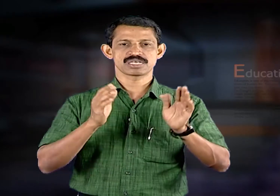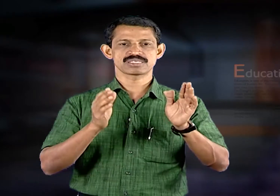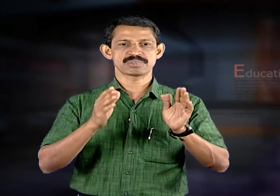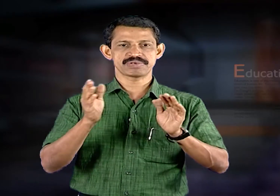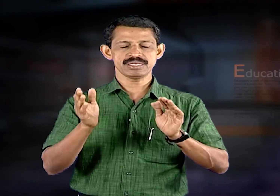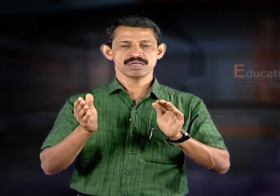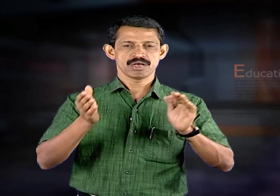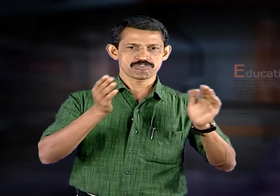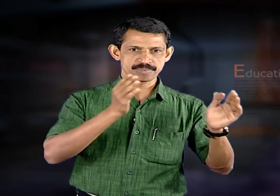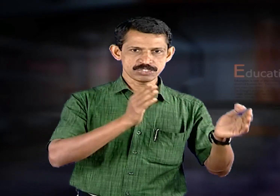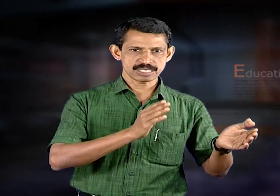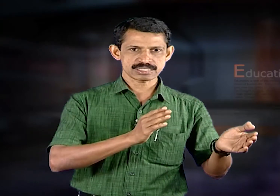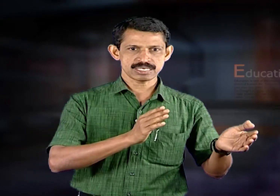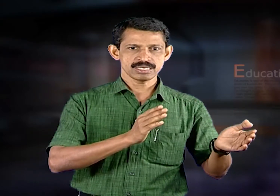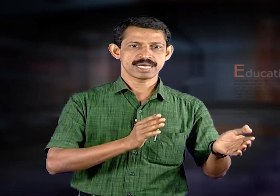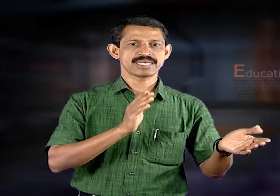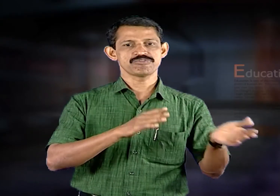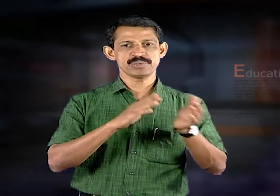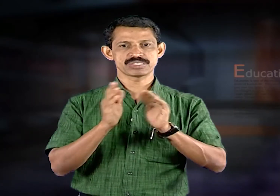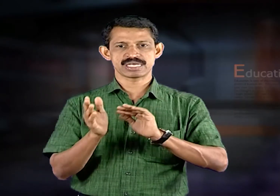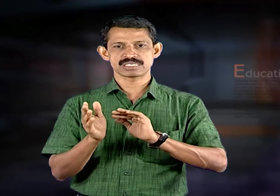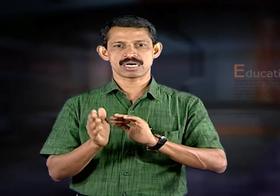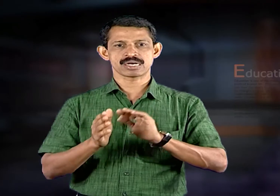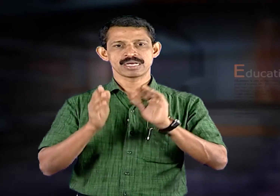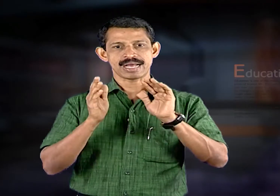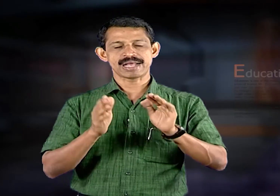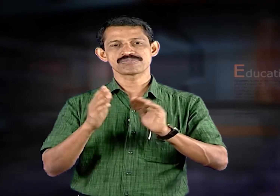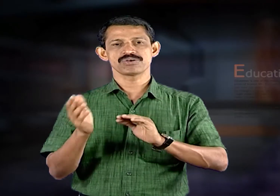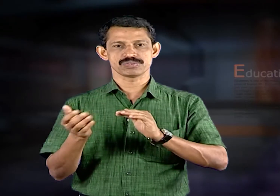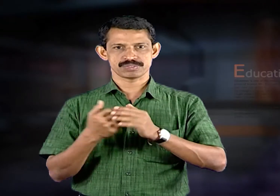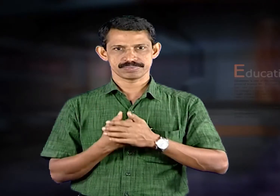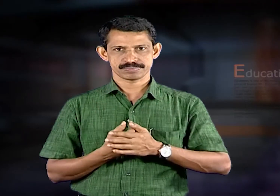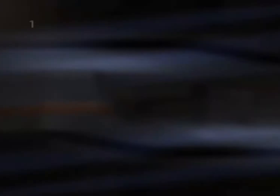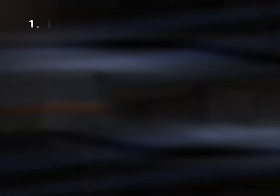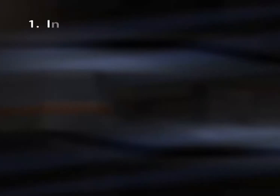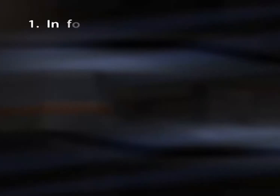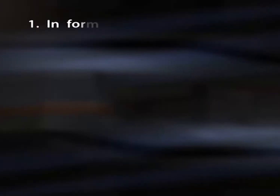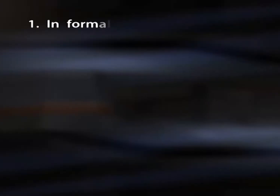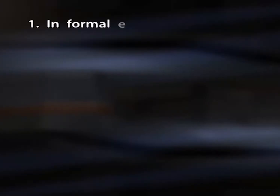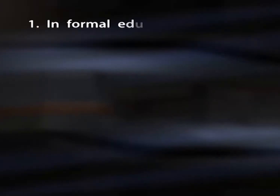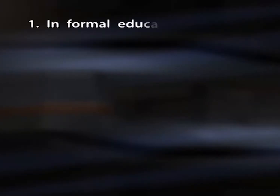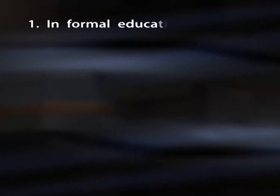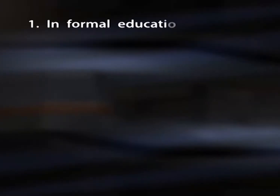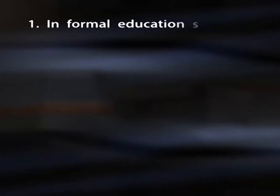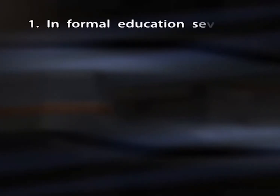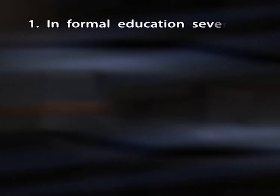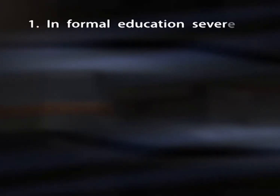distinction between formal education and informal education are as follows. In formal education,